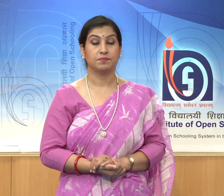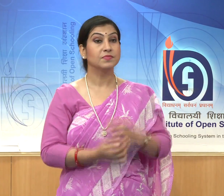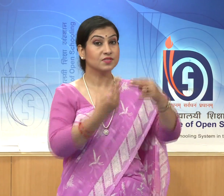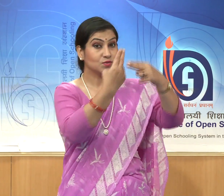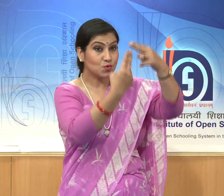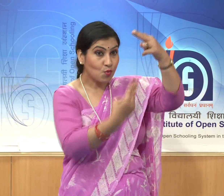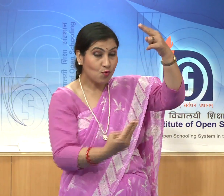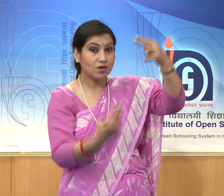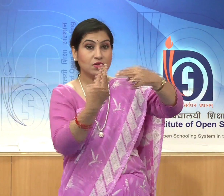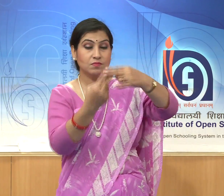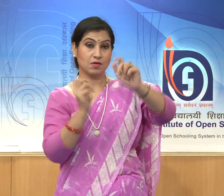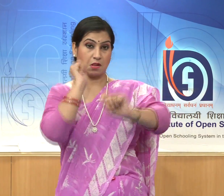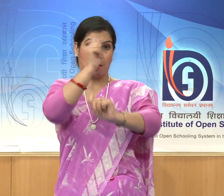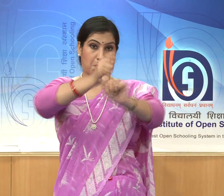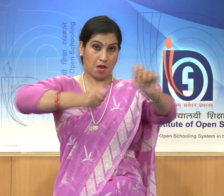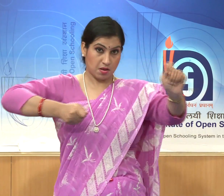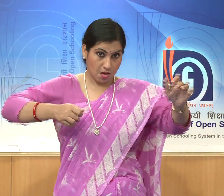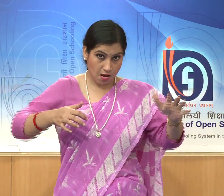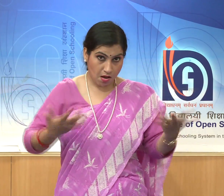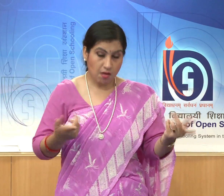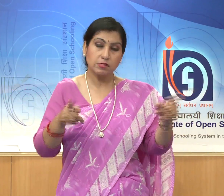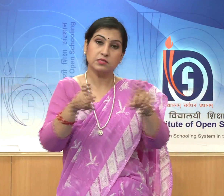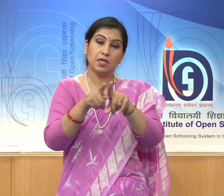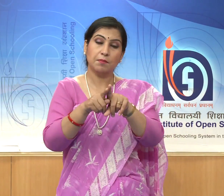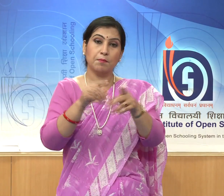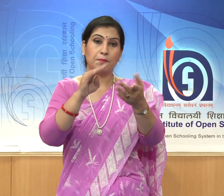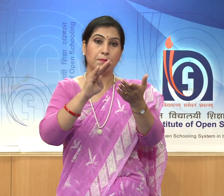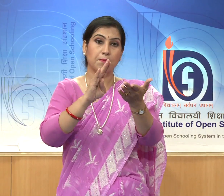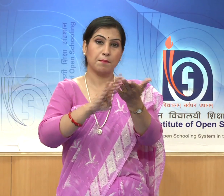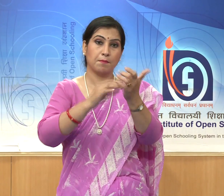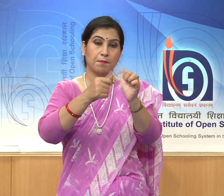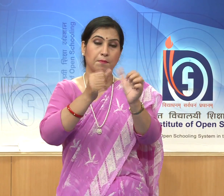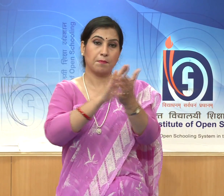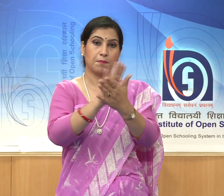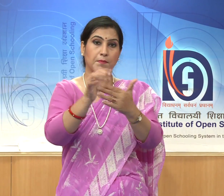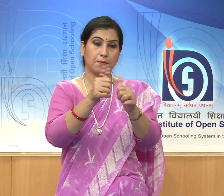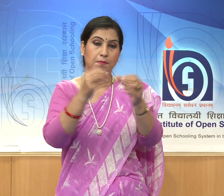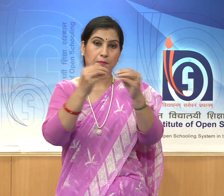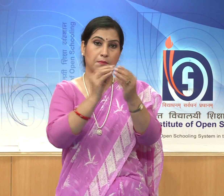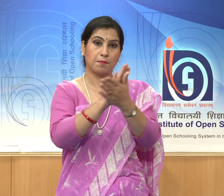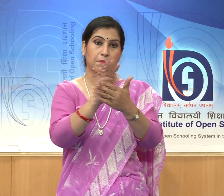Stories of Ramayana and Mahabharata were